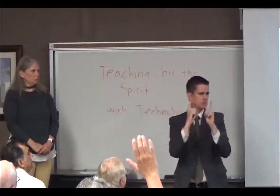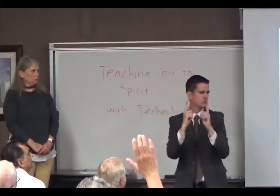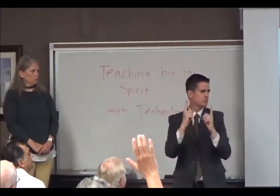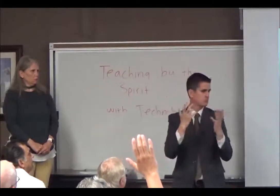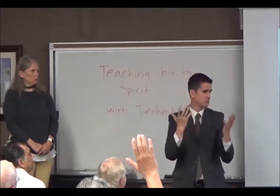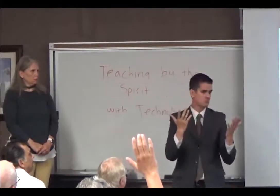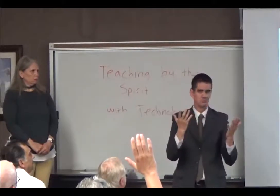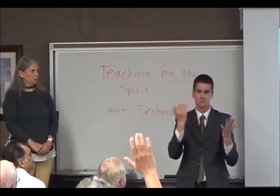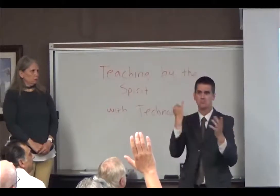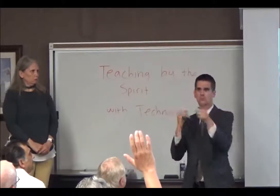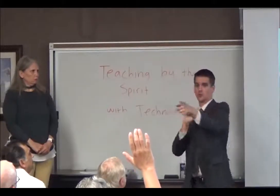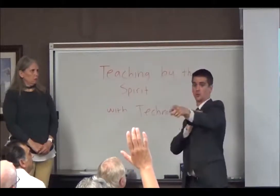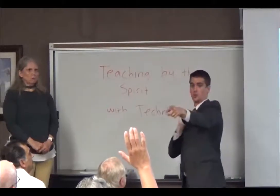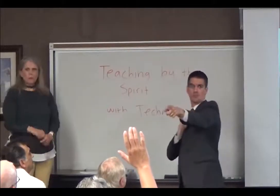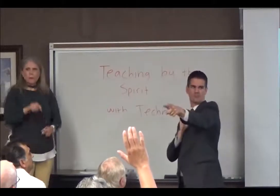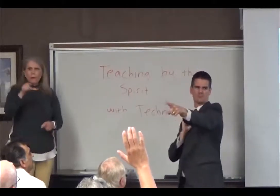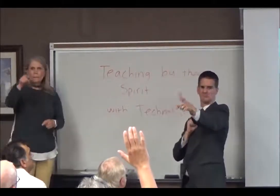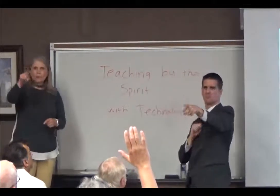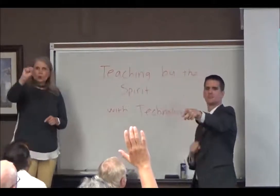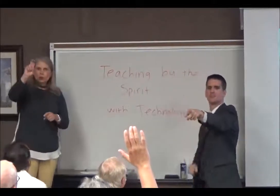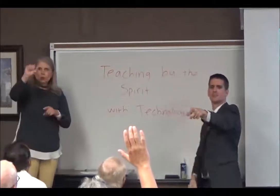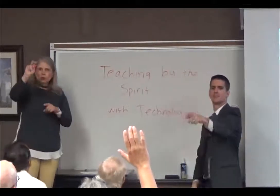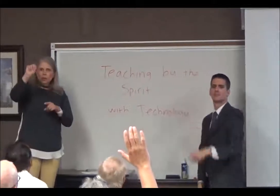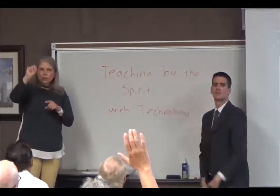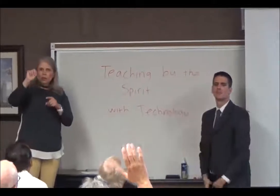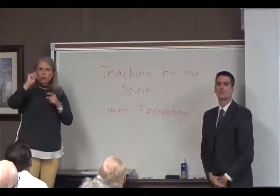discuss. Okay, over here. Susan.